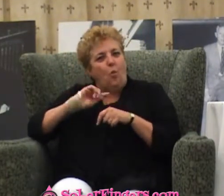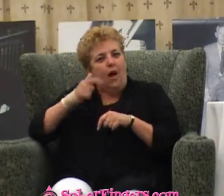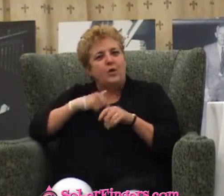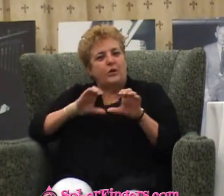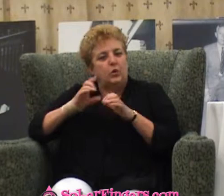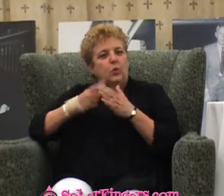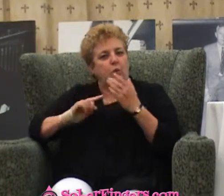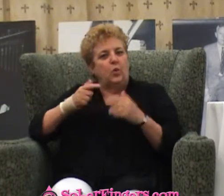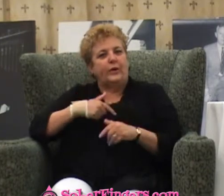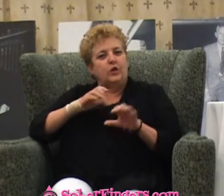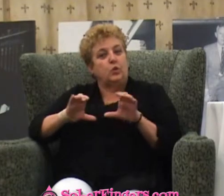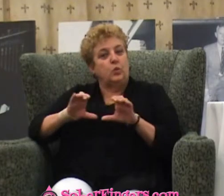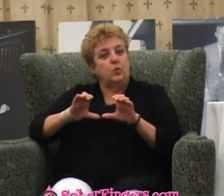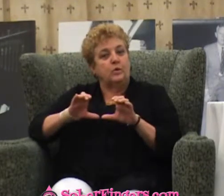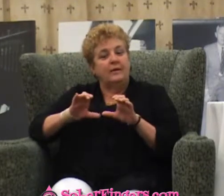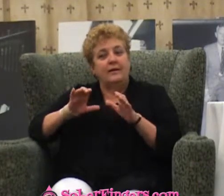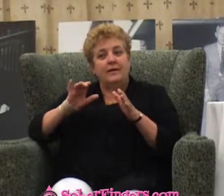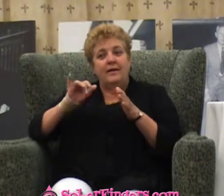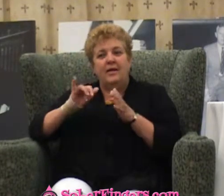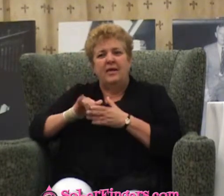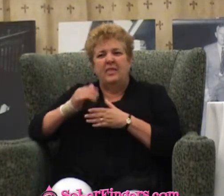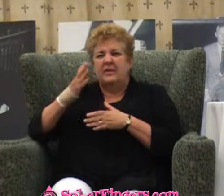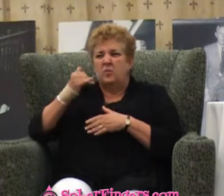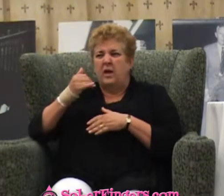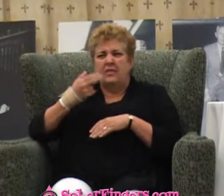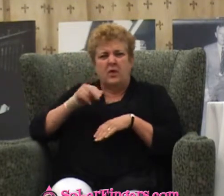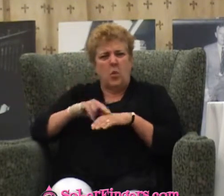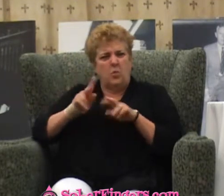That's why normies are like, I can't believe you did it again.